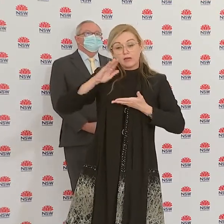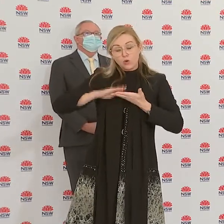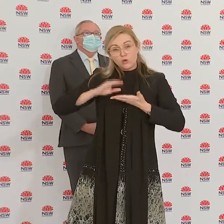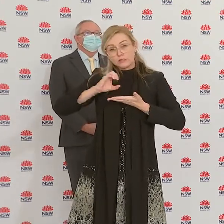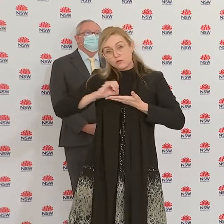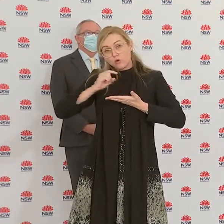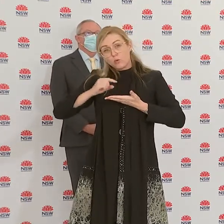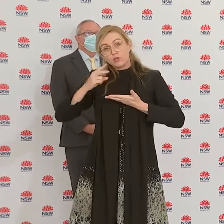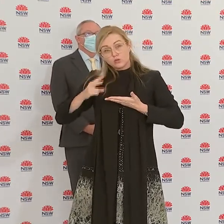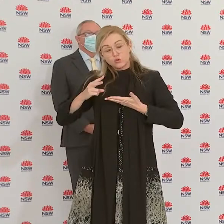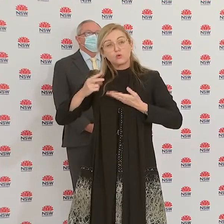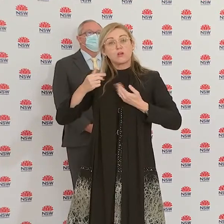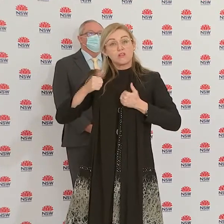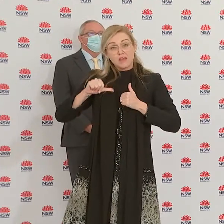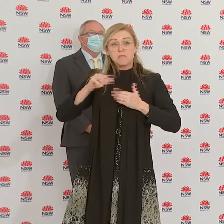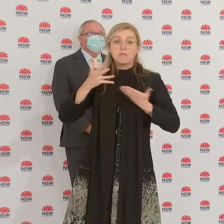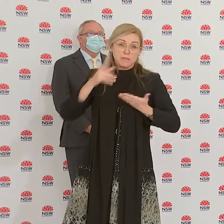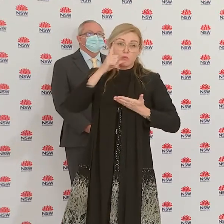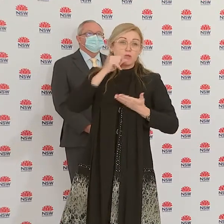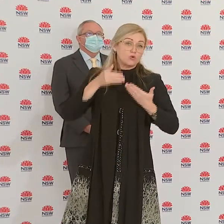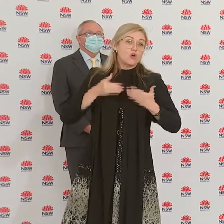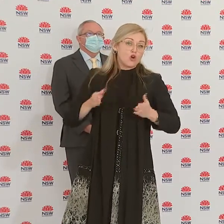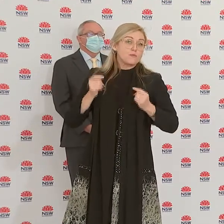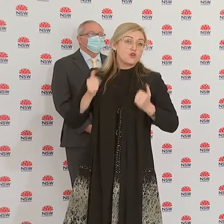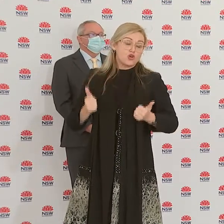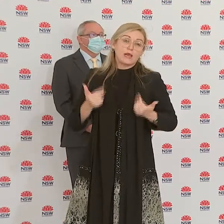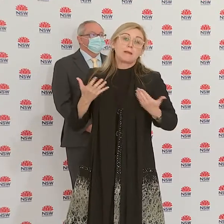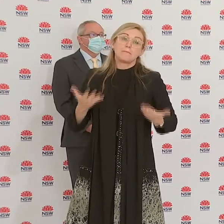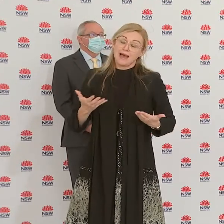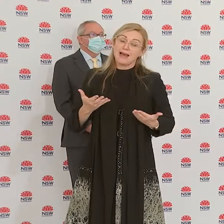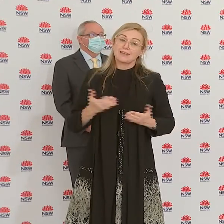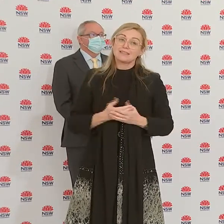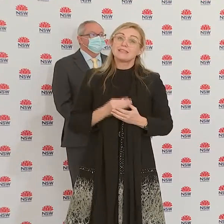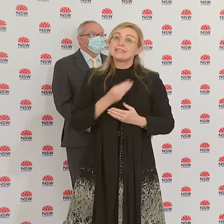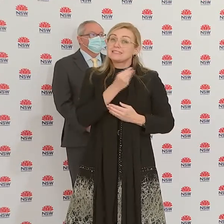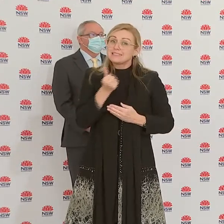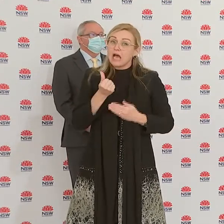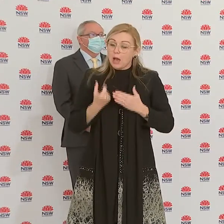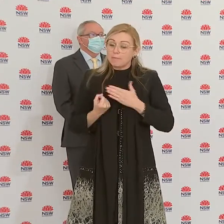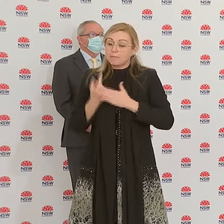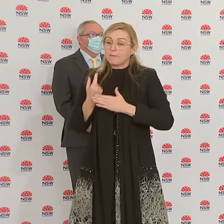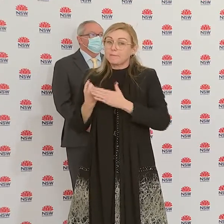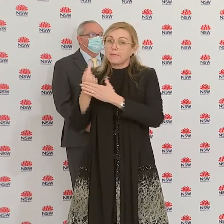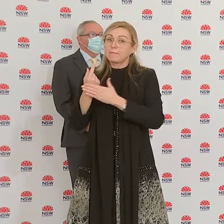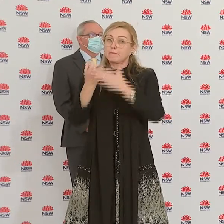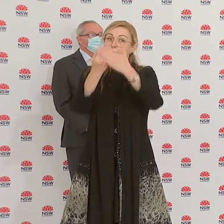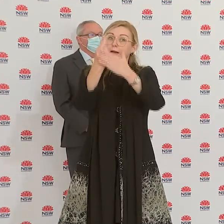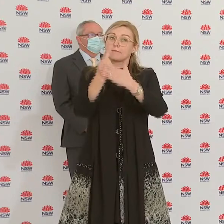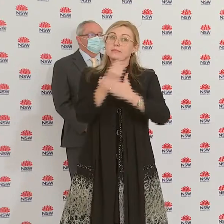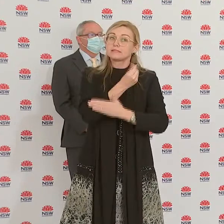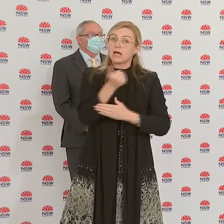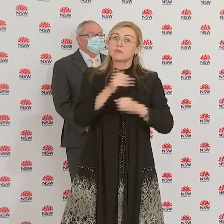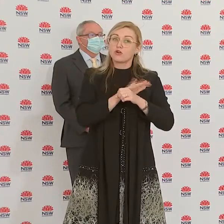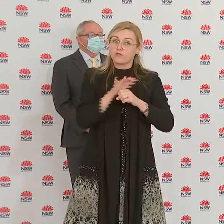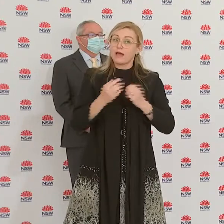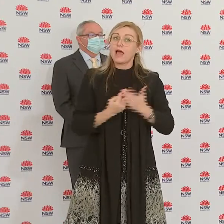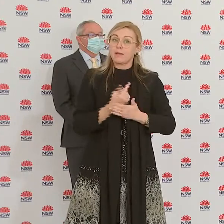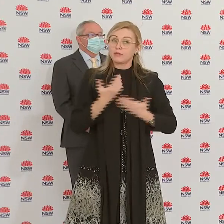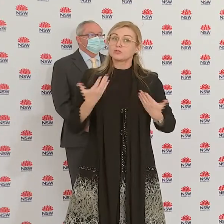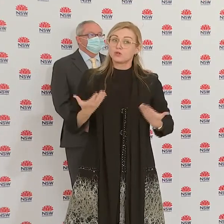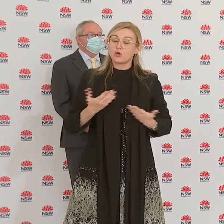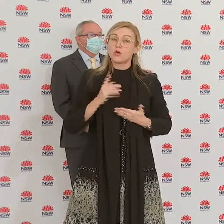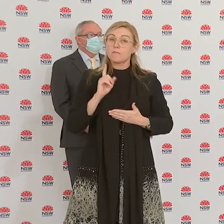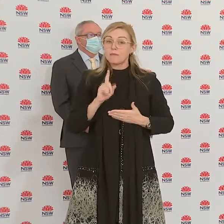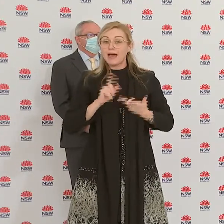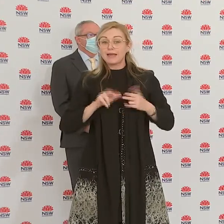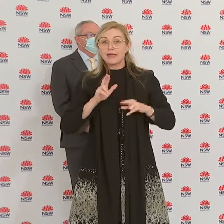for those communities to keep doing what they're doing. We have had a few scares, we have had a few cases in those regional areas, but if we can